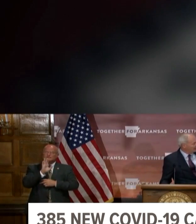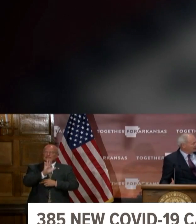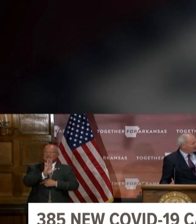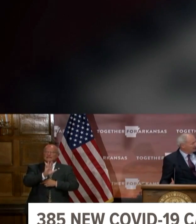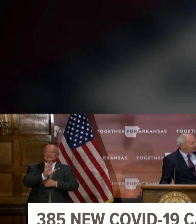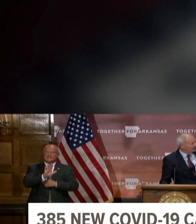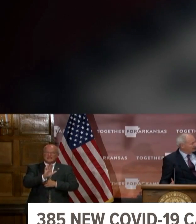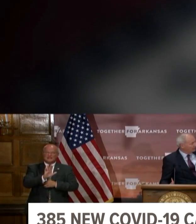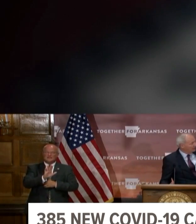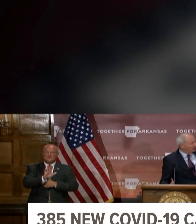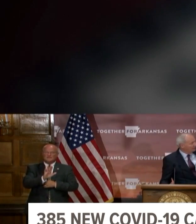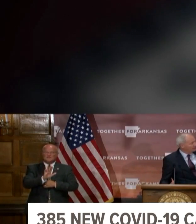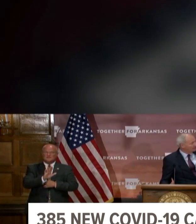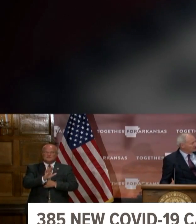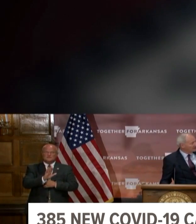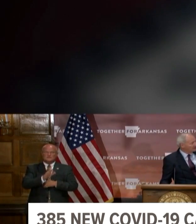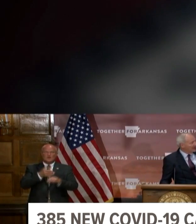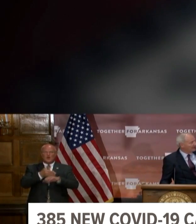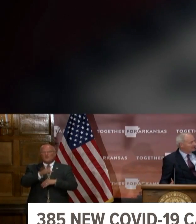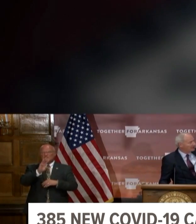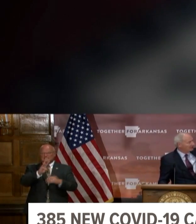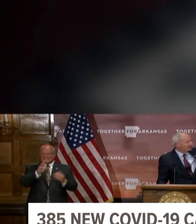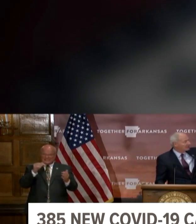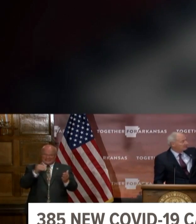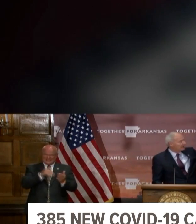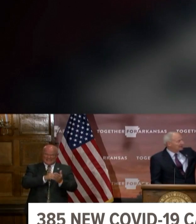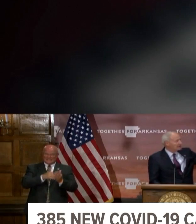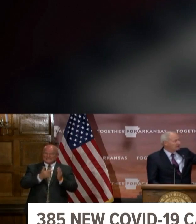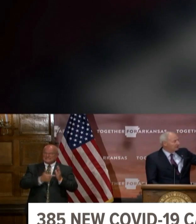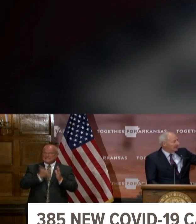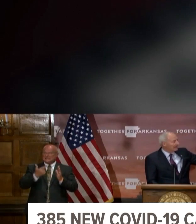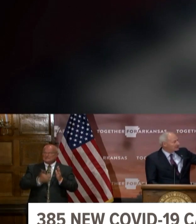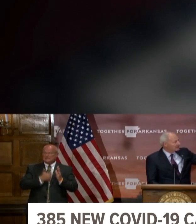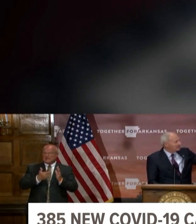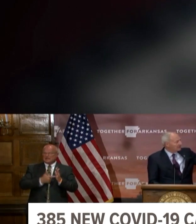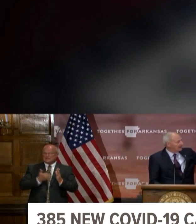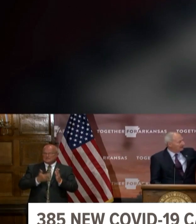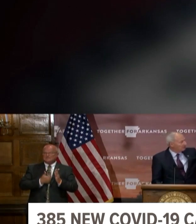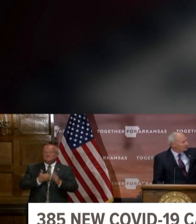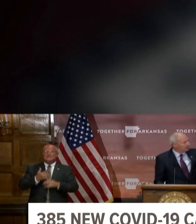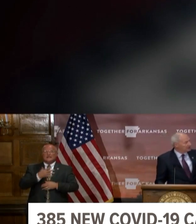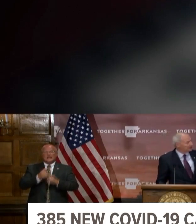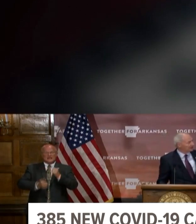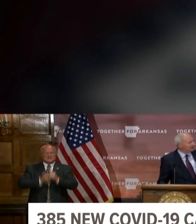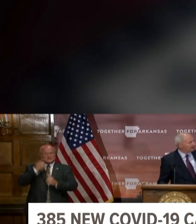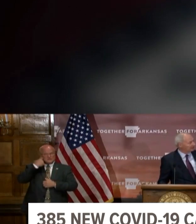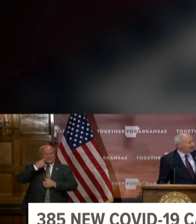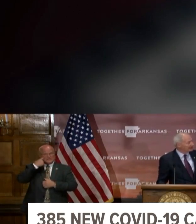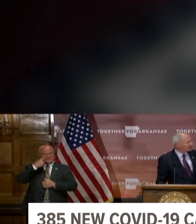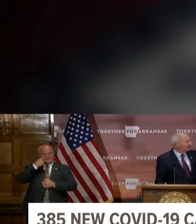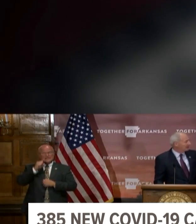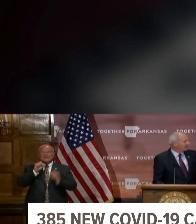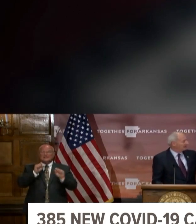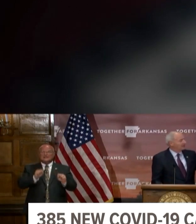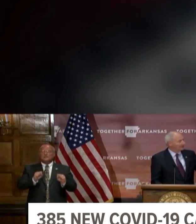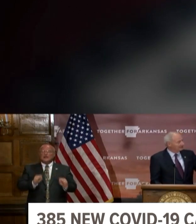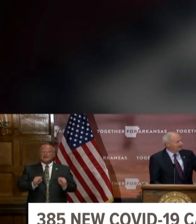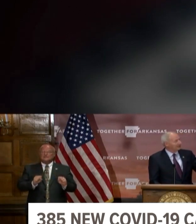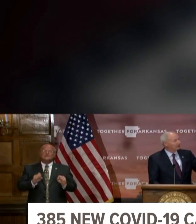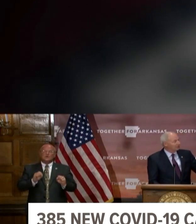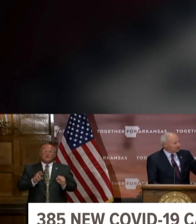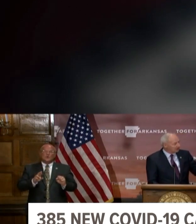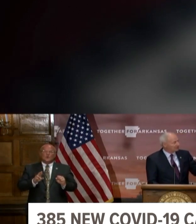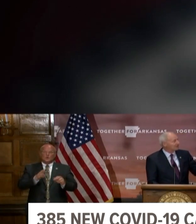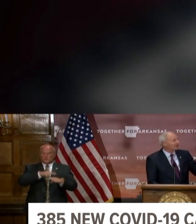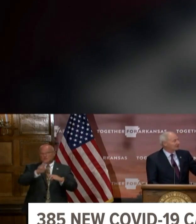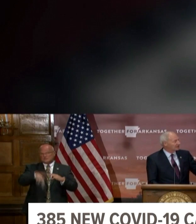capacity, well over 6,000 on some days in the past, and most recently their capacity, or